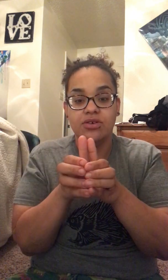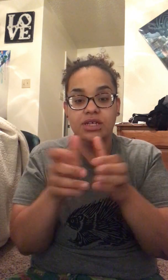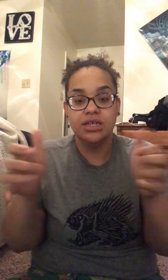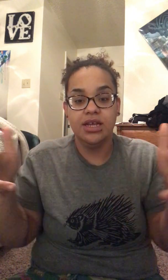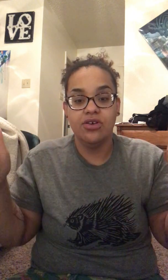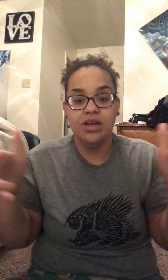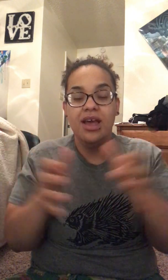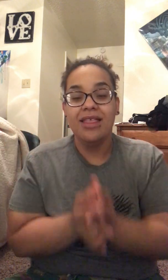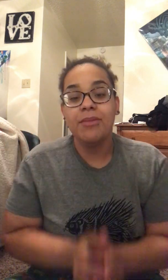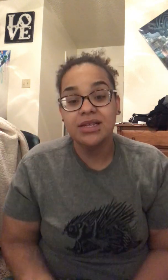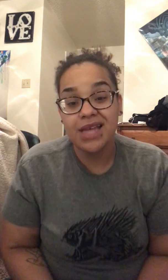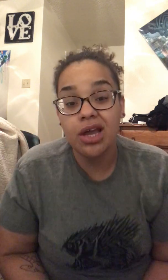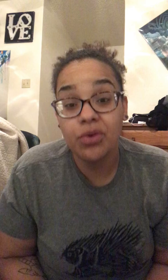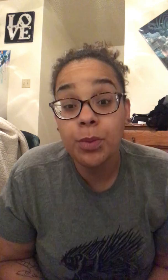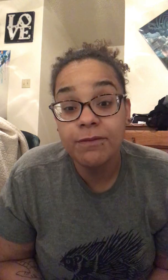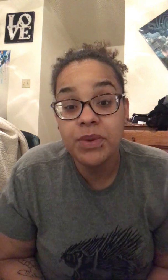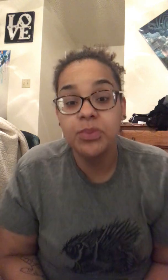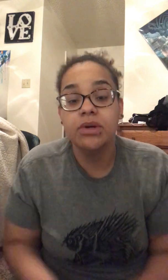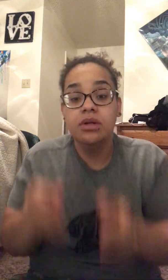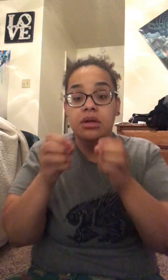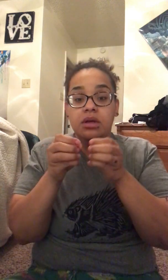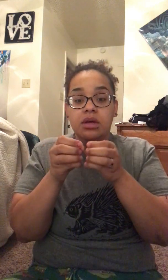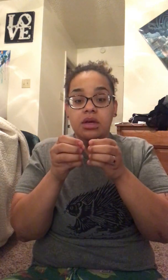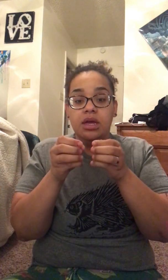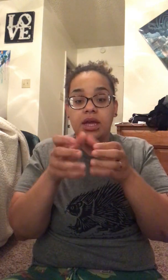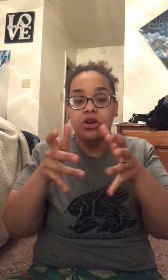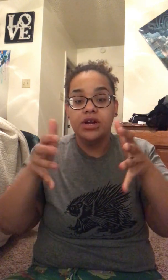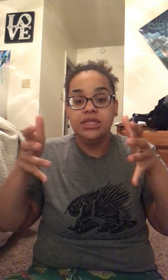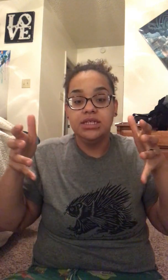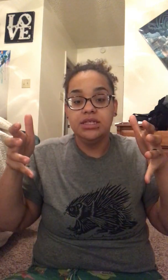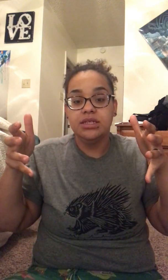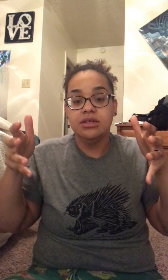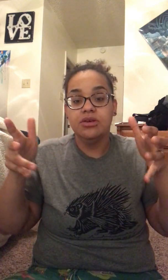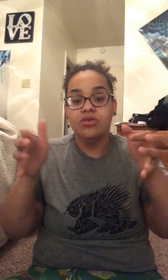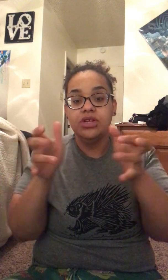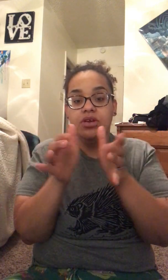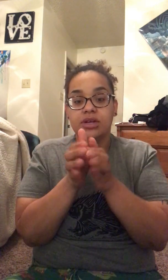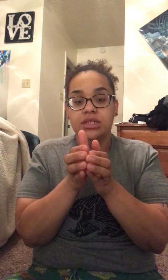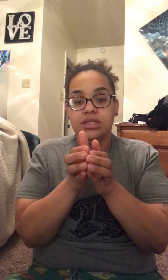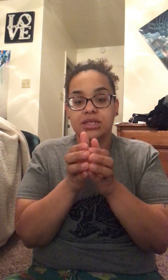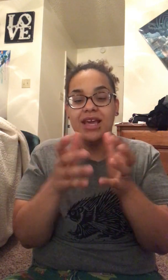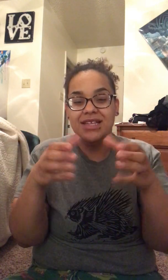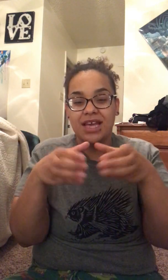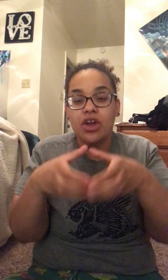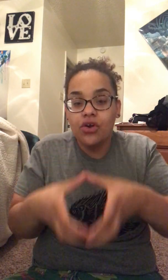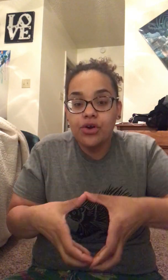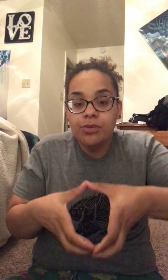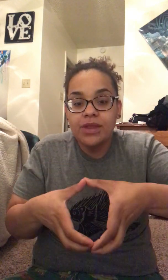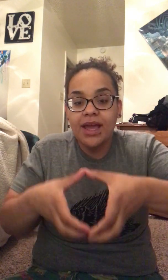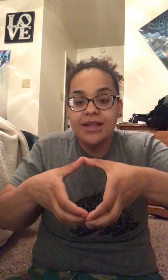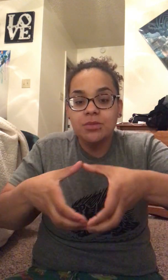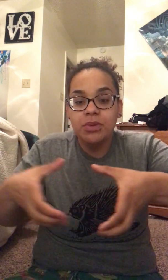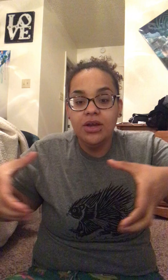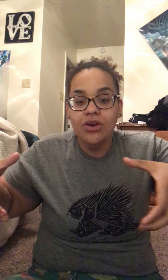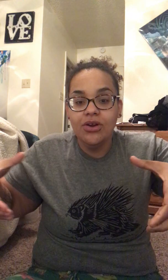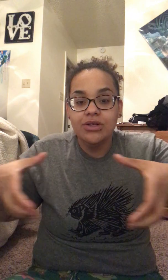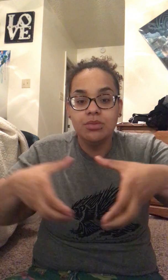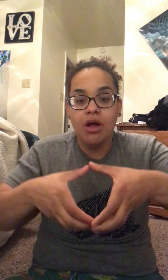decrease. Increase. And that means like a group of people. Increases or decreases. Like it's like a group that gets bigger or smaller.